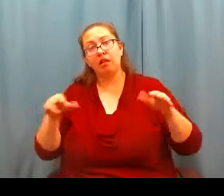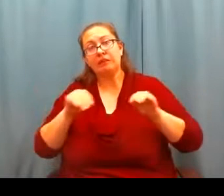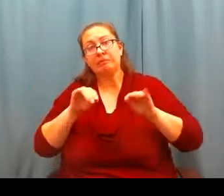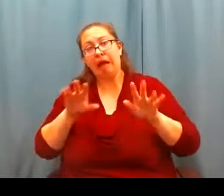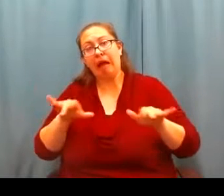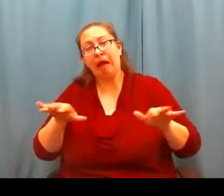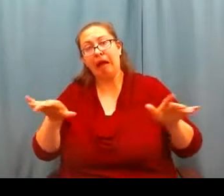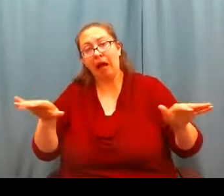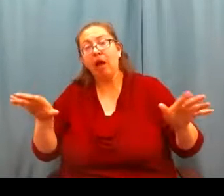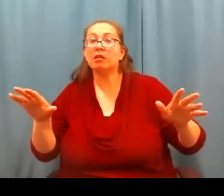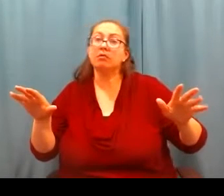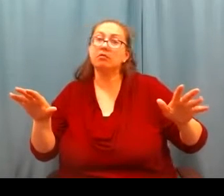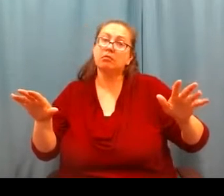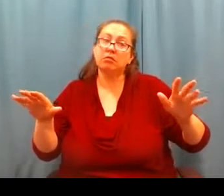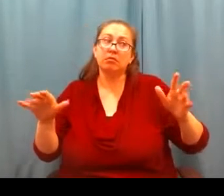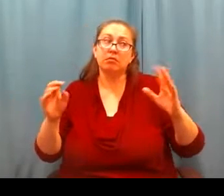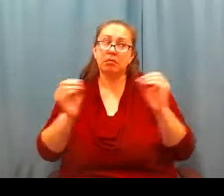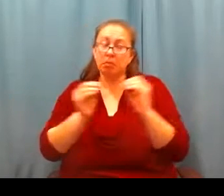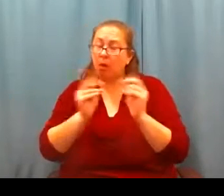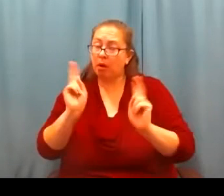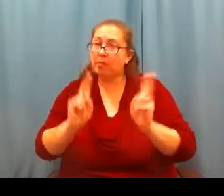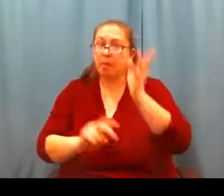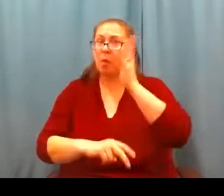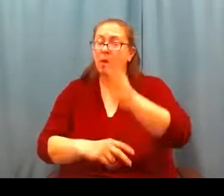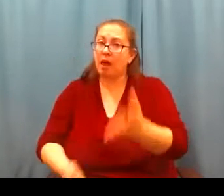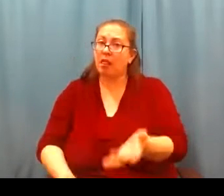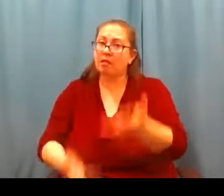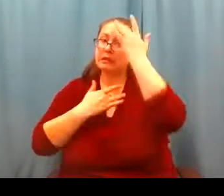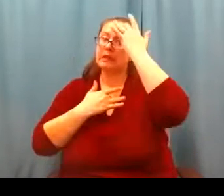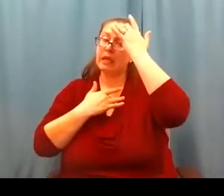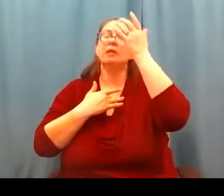sick from this. So we have to take these precautions.